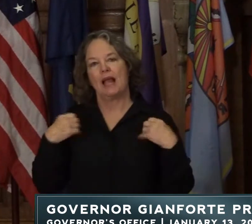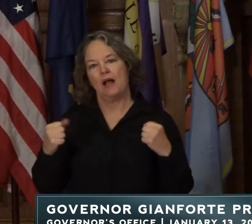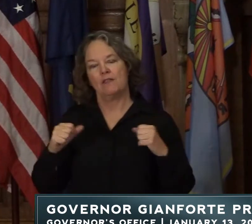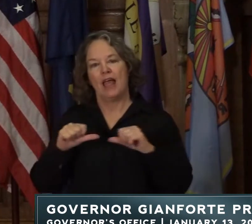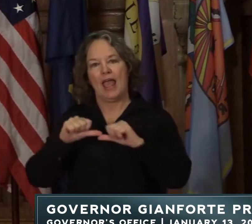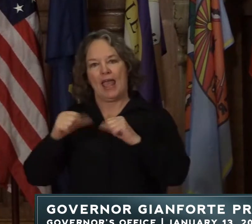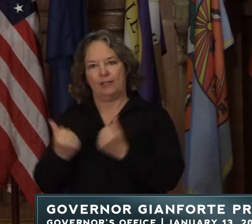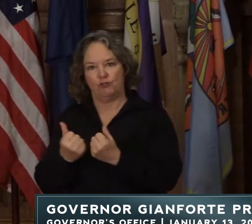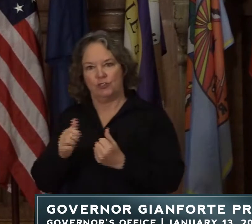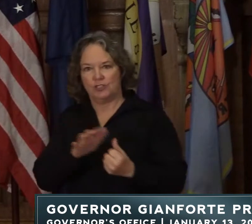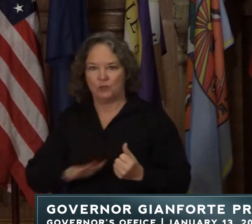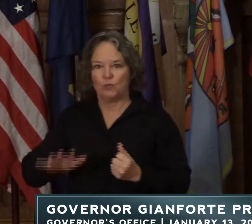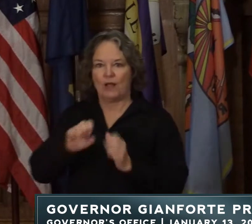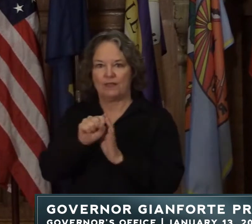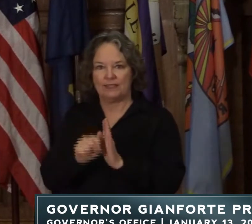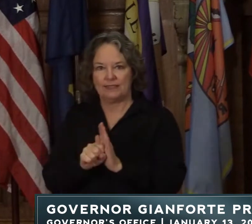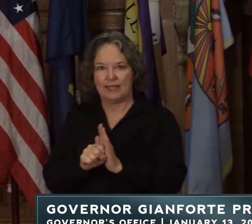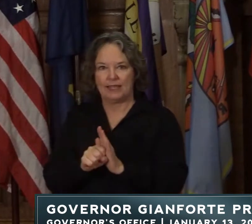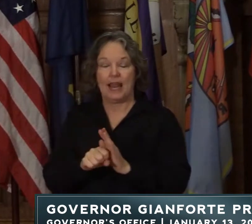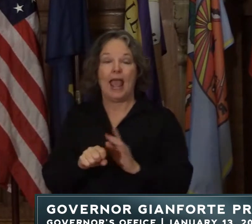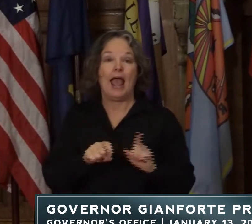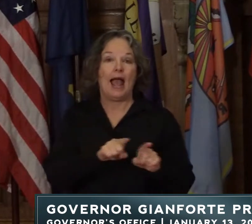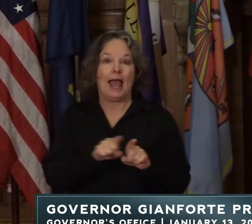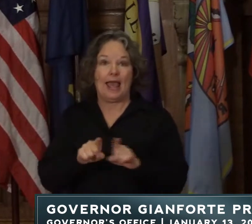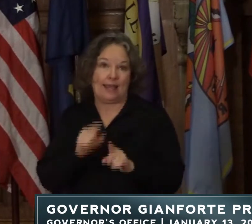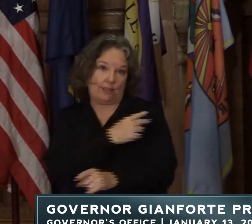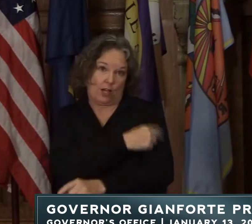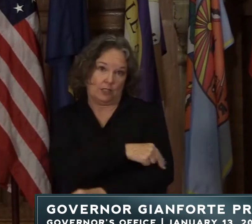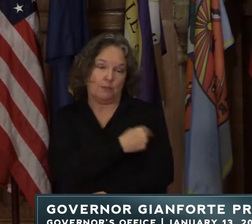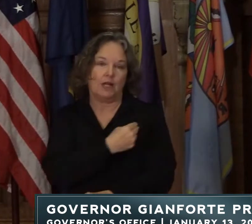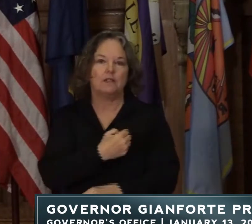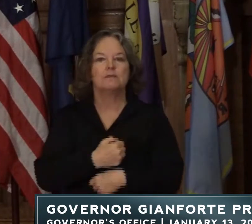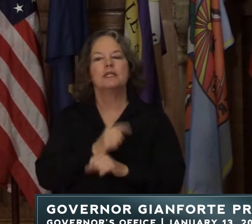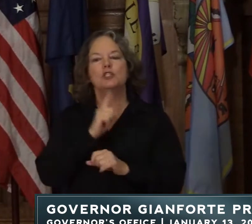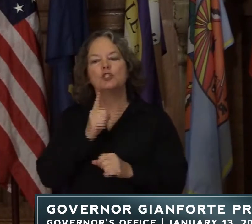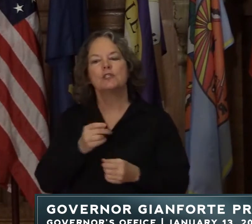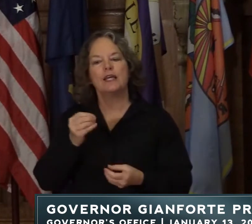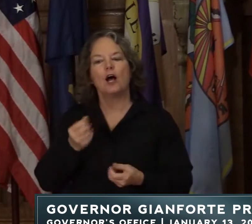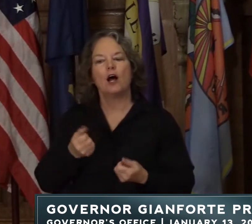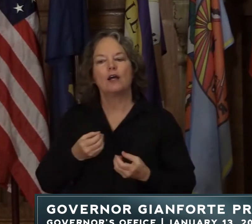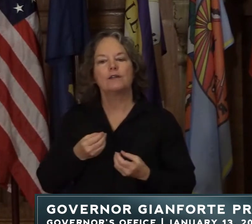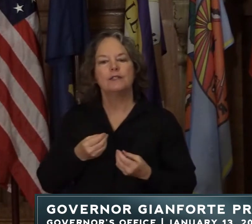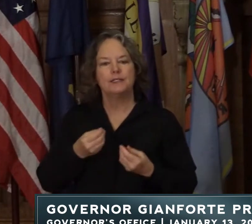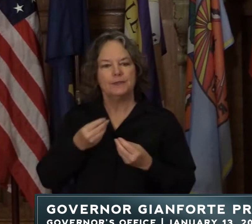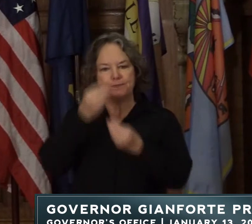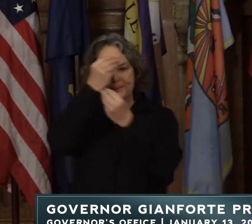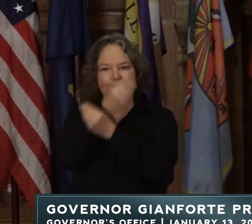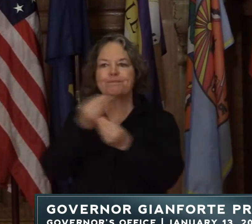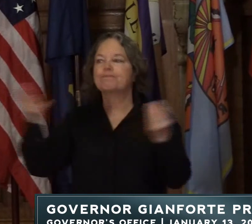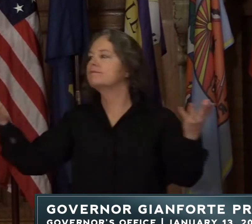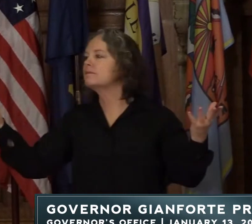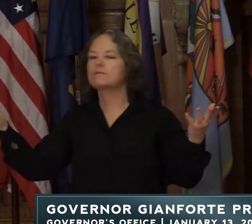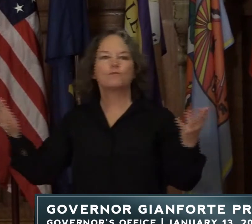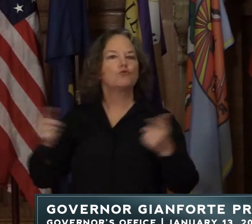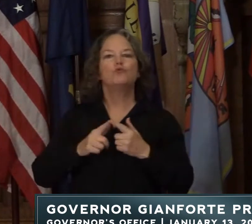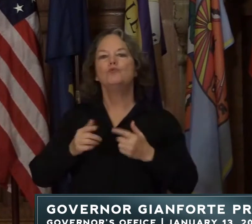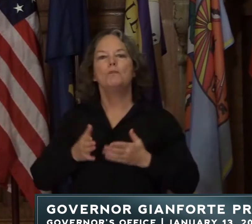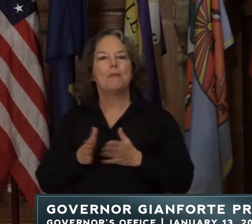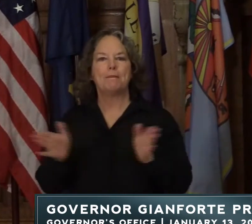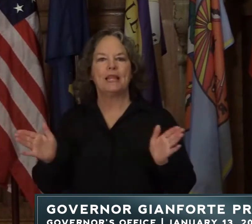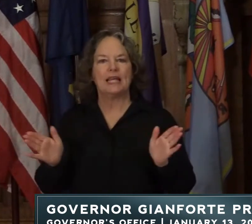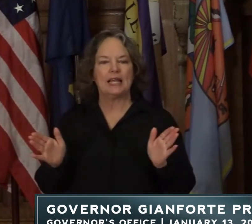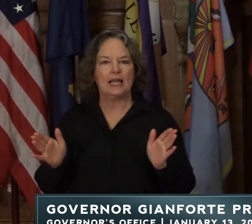state, as well as the hospitals, to make sure that they're putting information up and getting it out to the public for how,